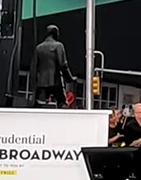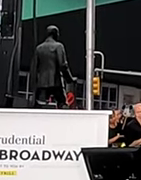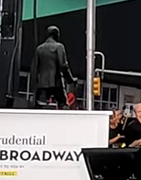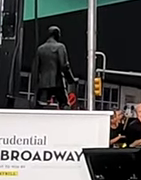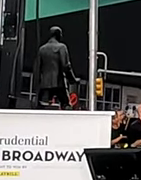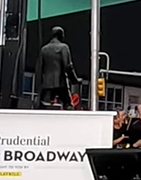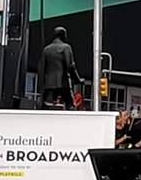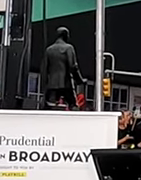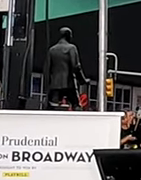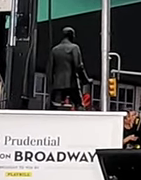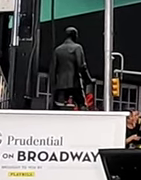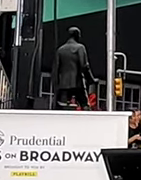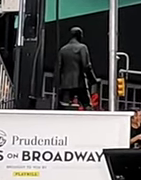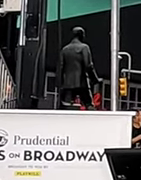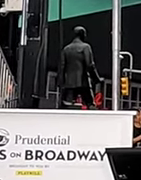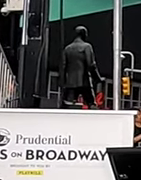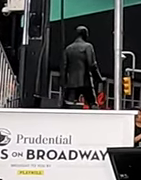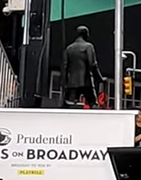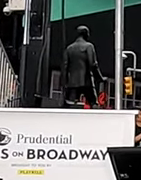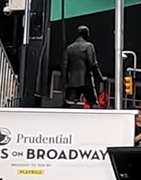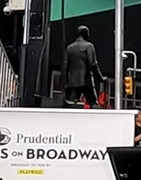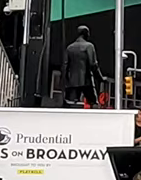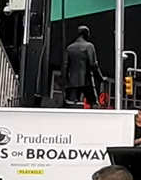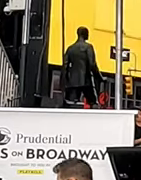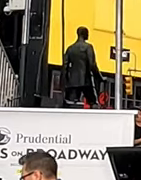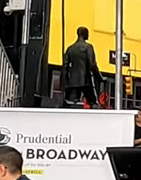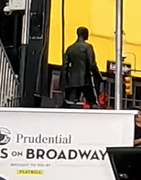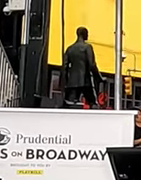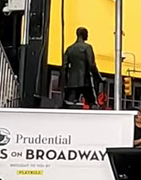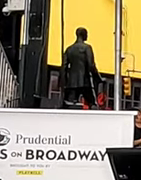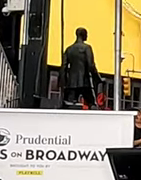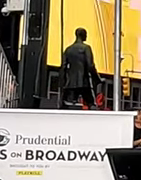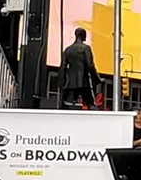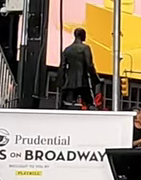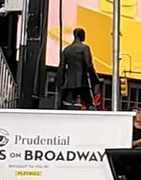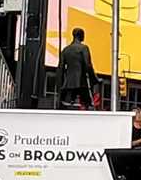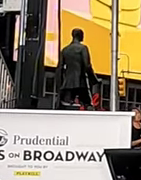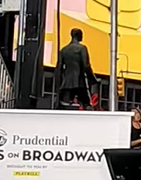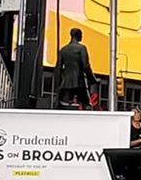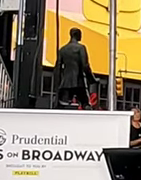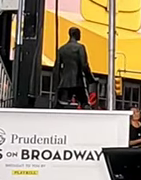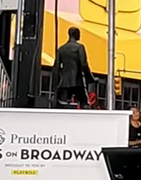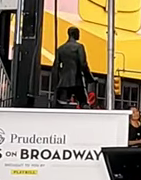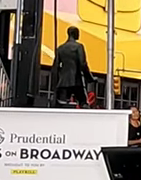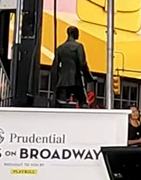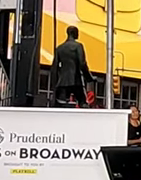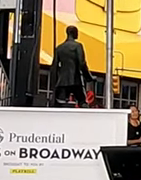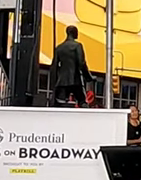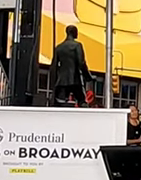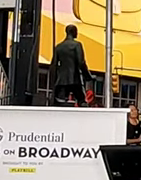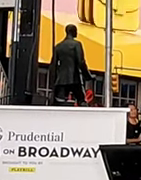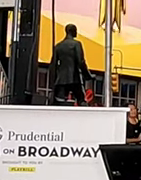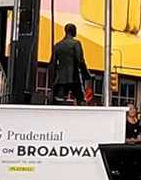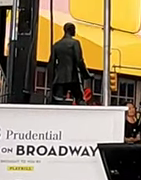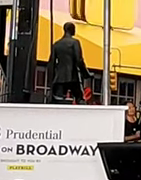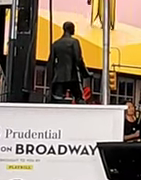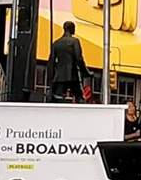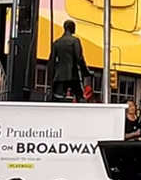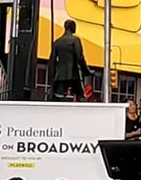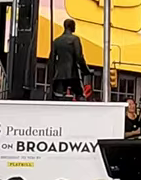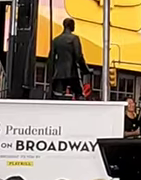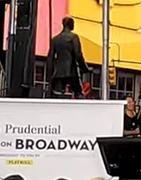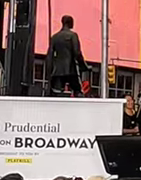Little pregnant. Now, what's the biggest chance? Rain or are you giving birth right here on this stage? I'd say they're about the